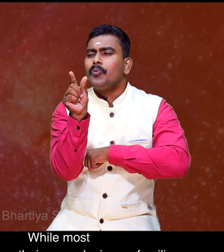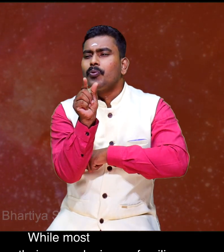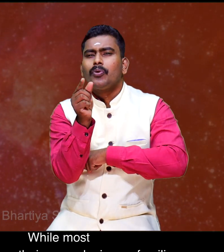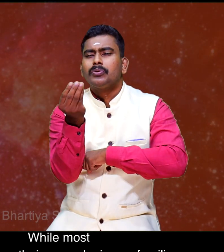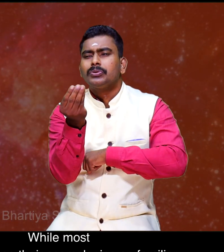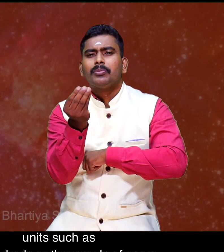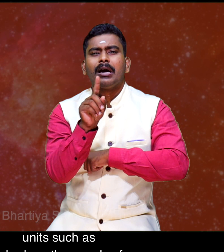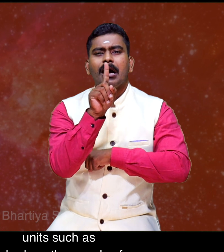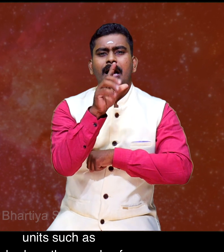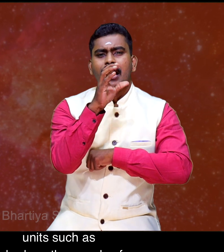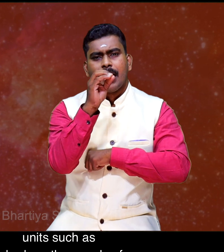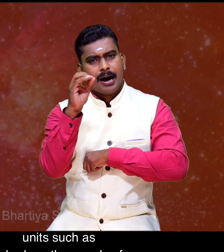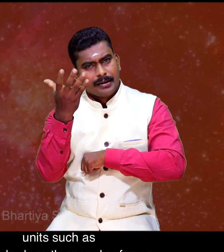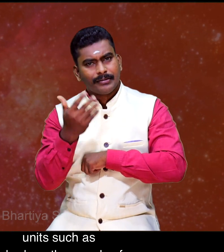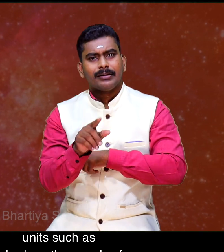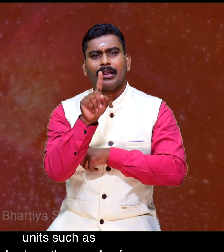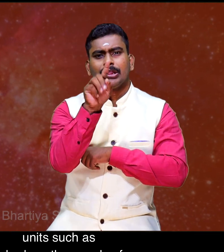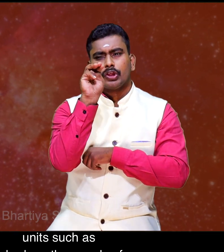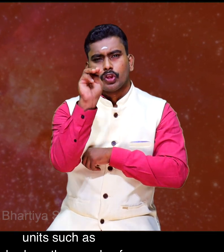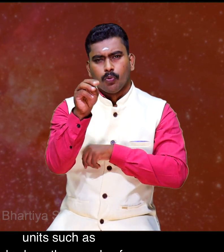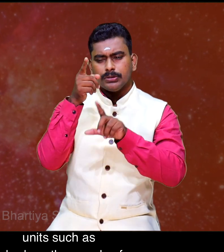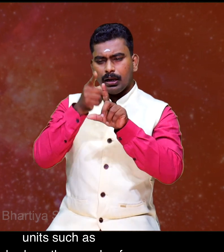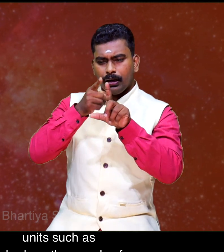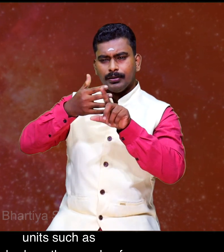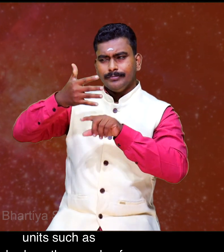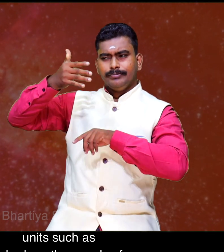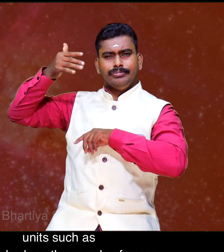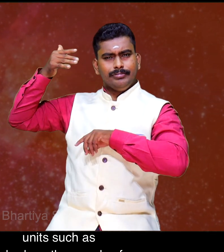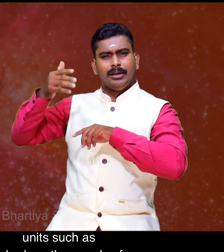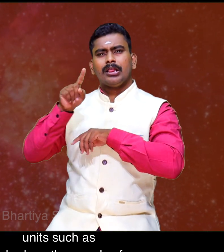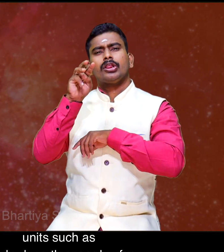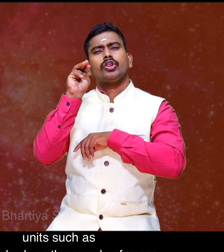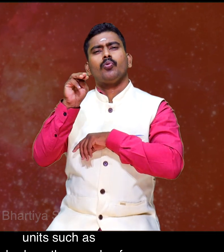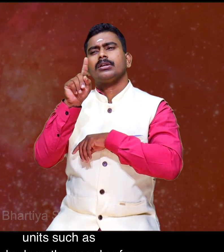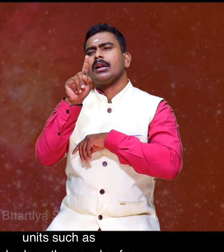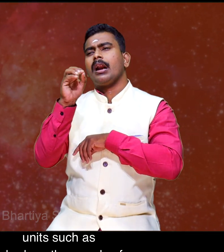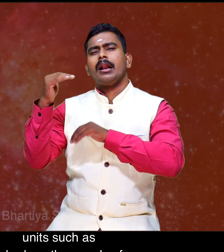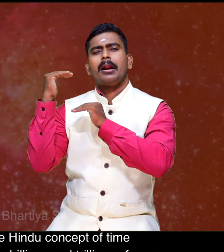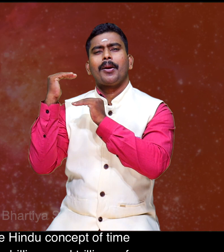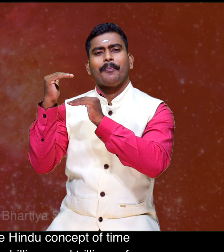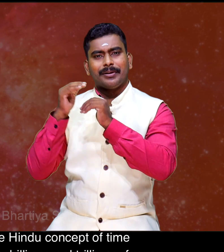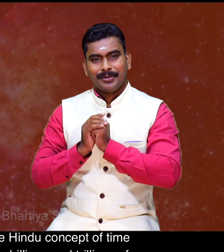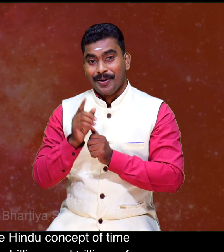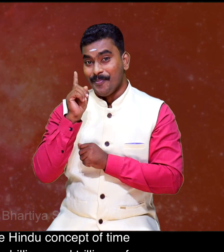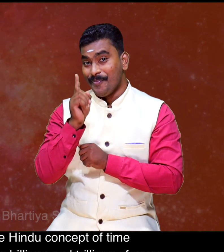on smaller and familiar units such as a few hundreds or thousands of years, the Hindu concept of